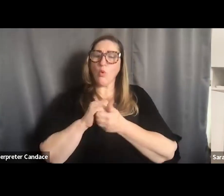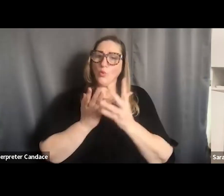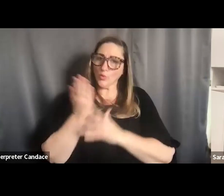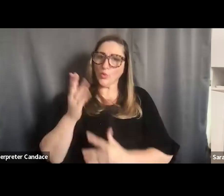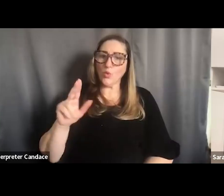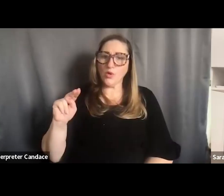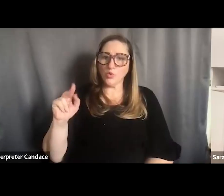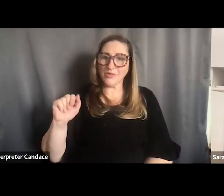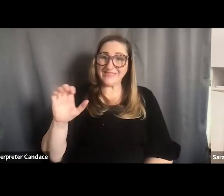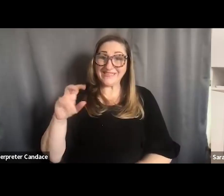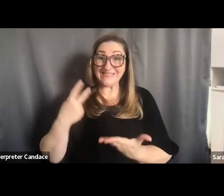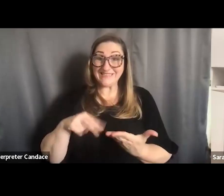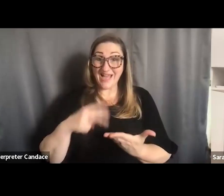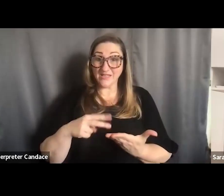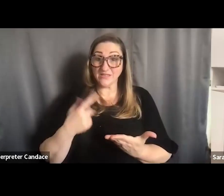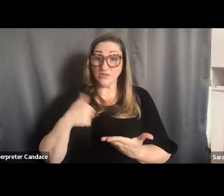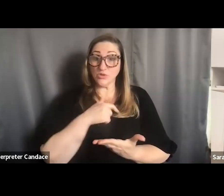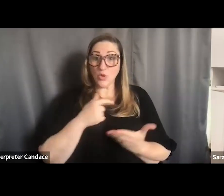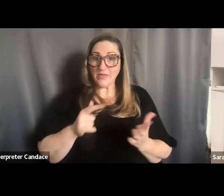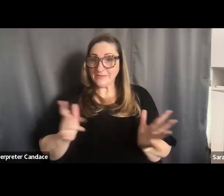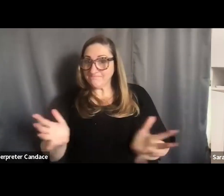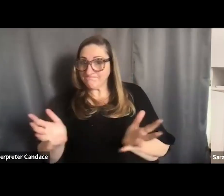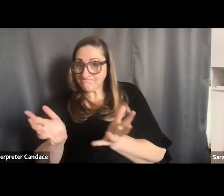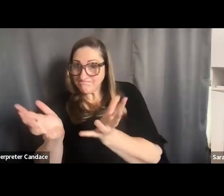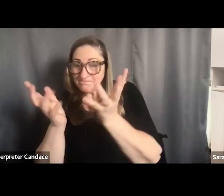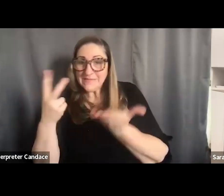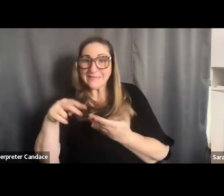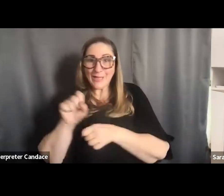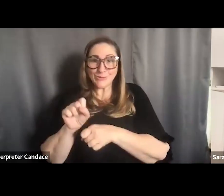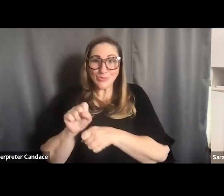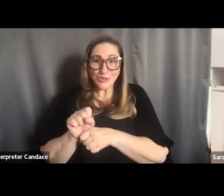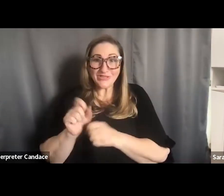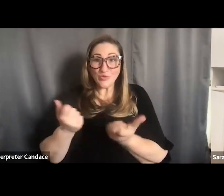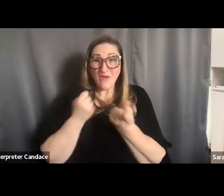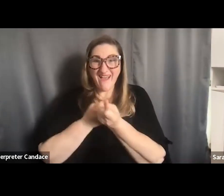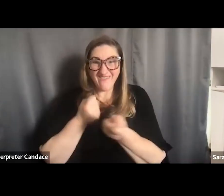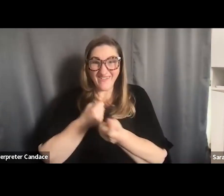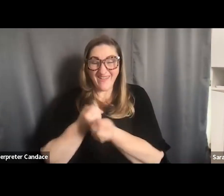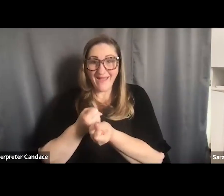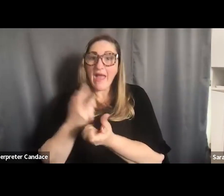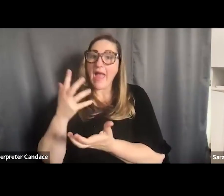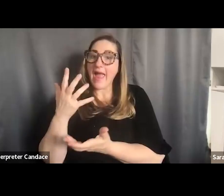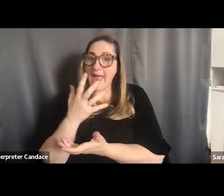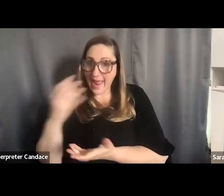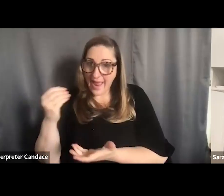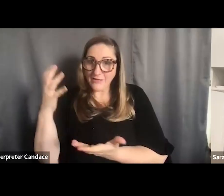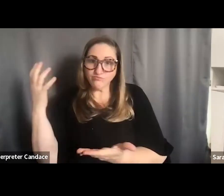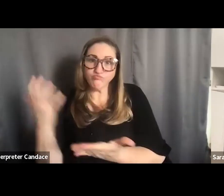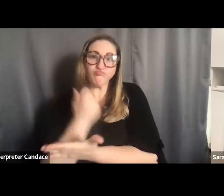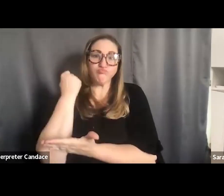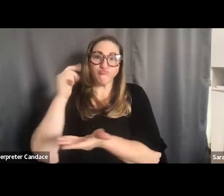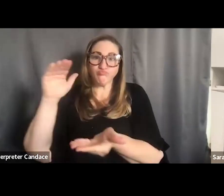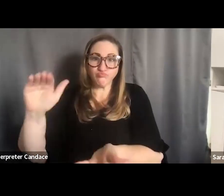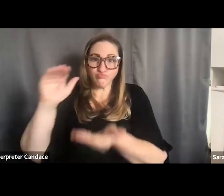dance workers to advocate for and win $53 million in restored